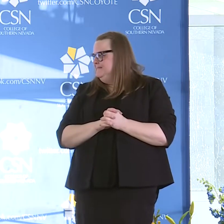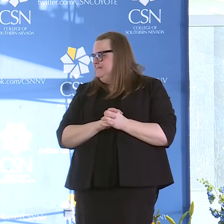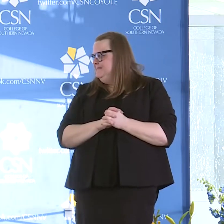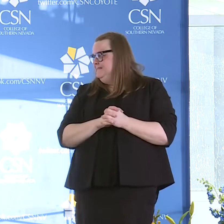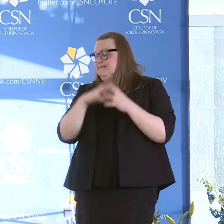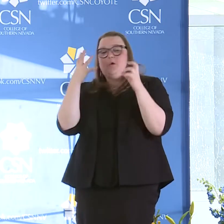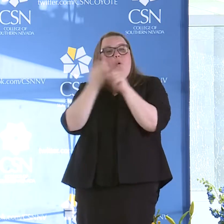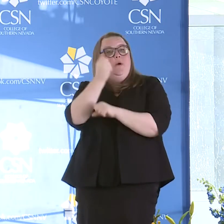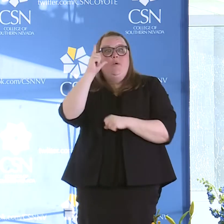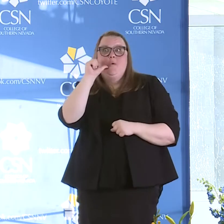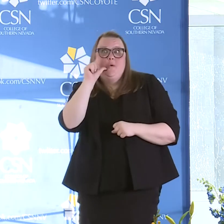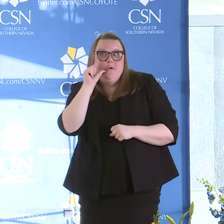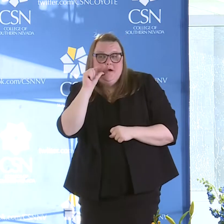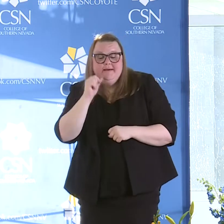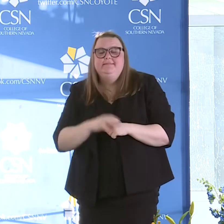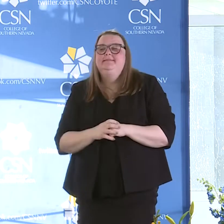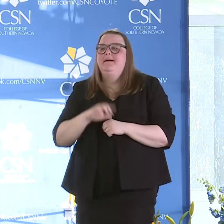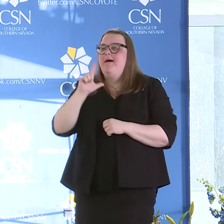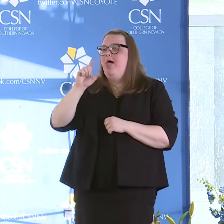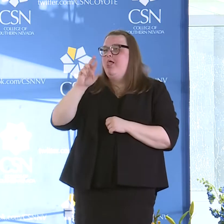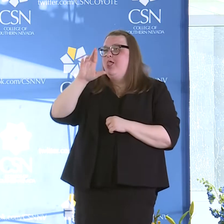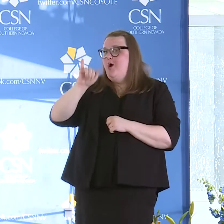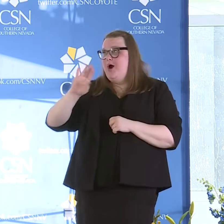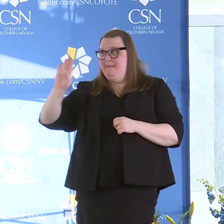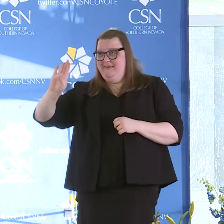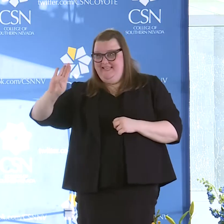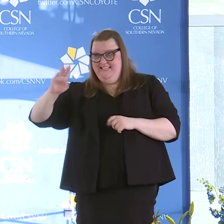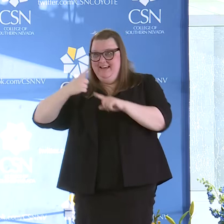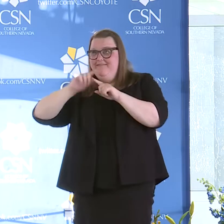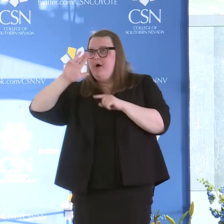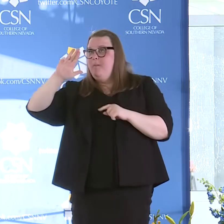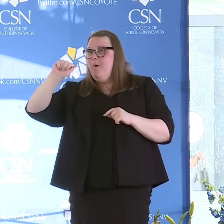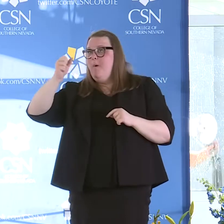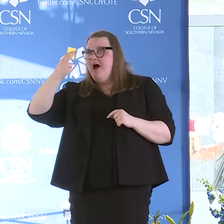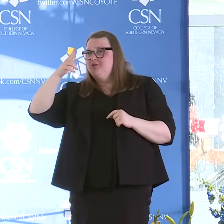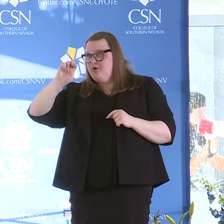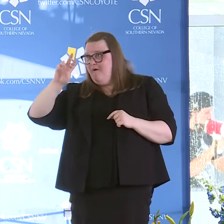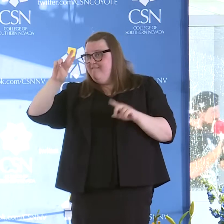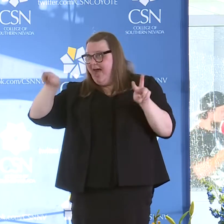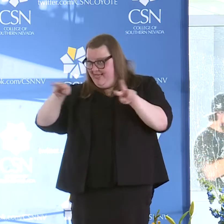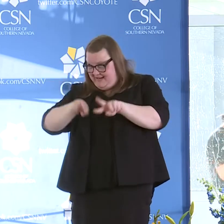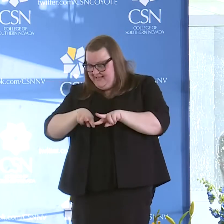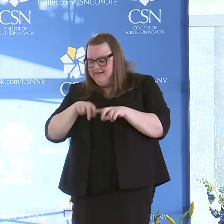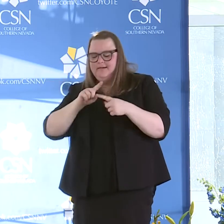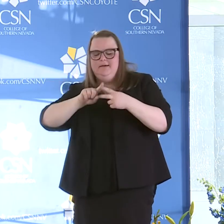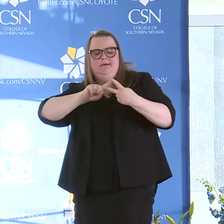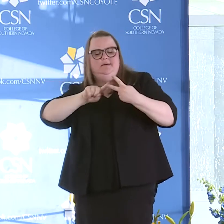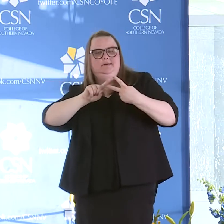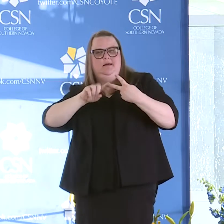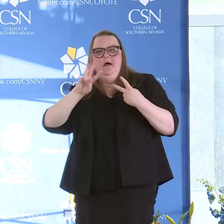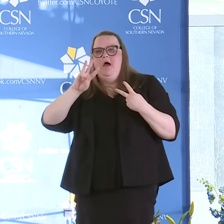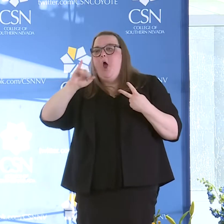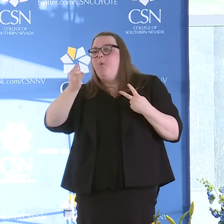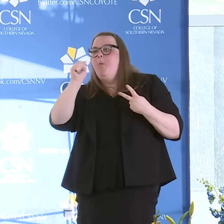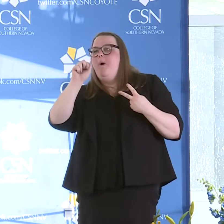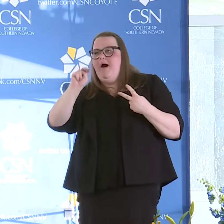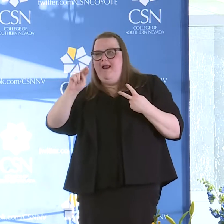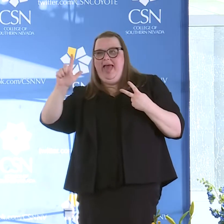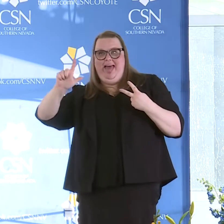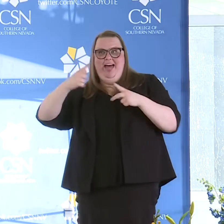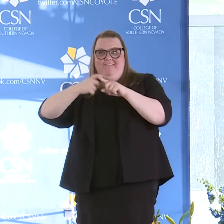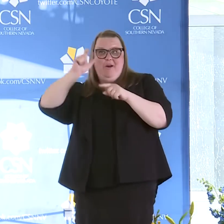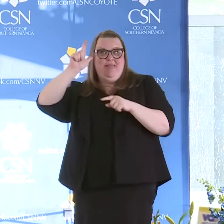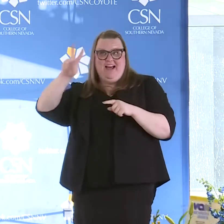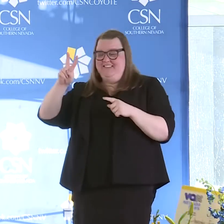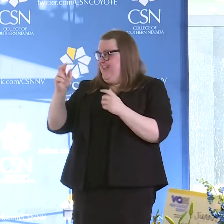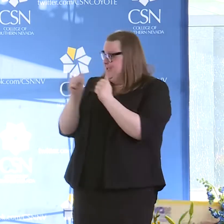And the winners are Lori B. from Washoe Valley and Juan L. from Las